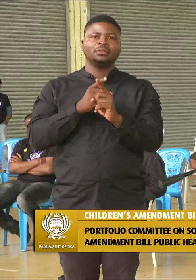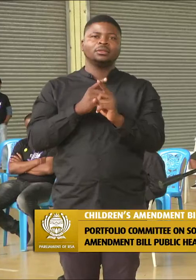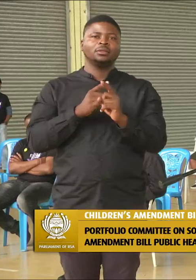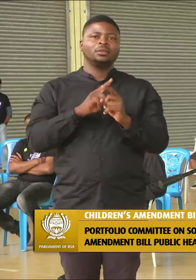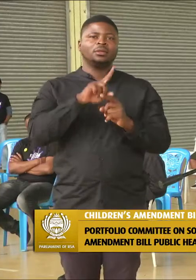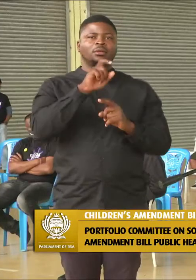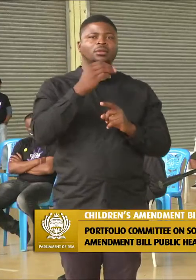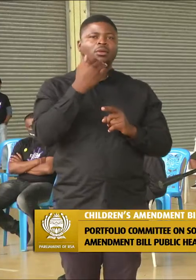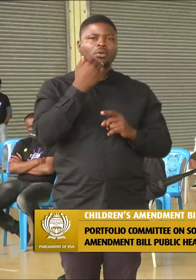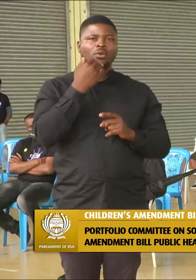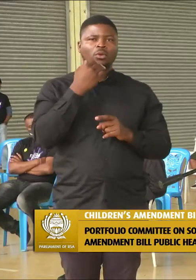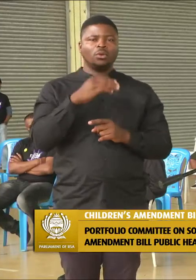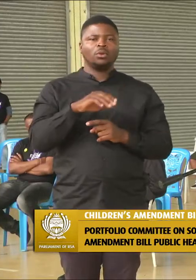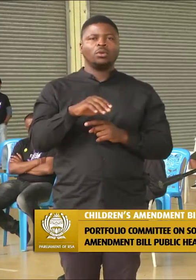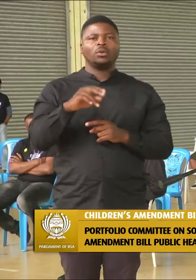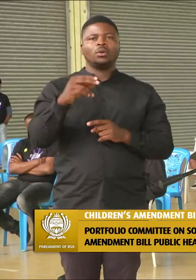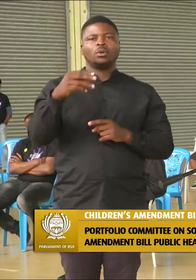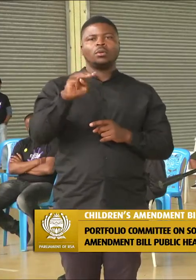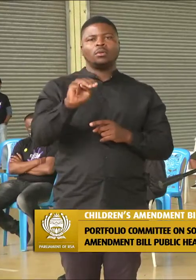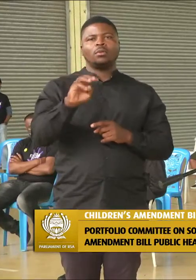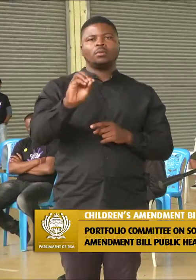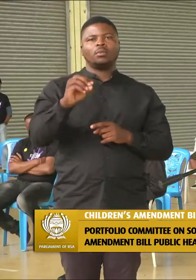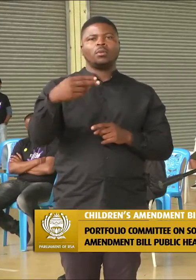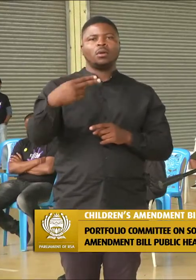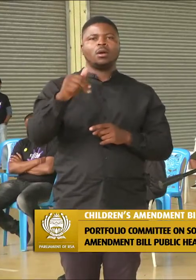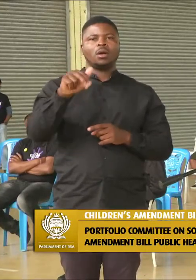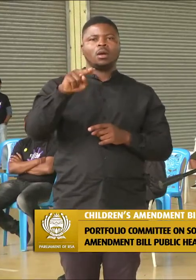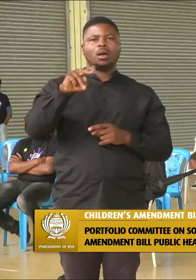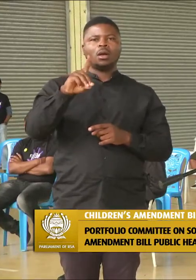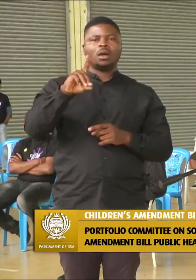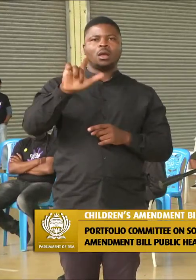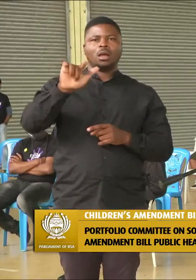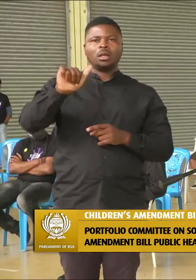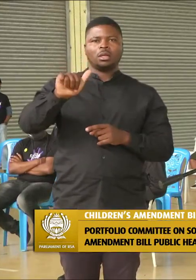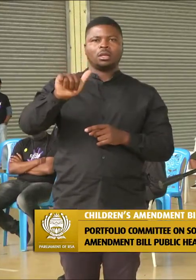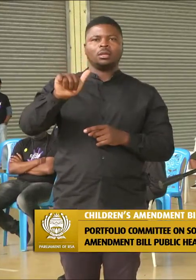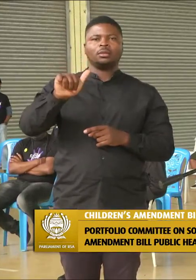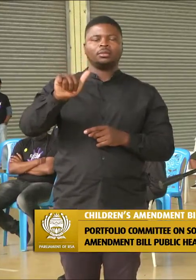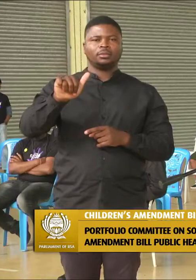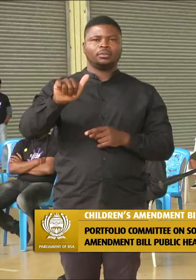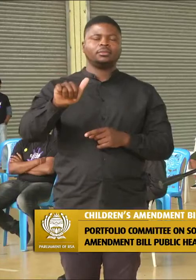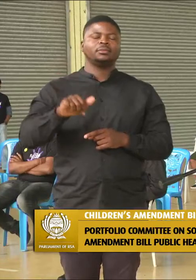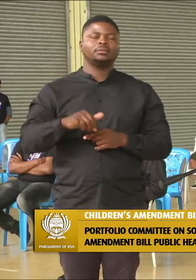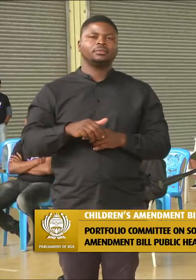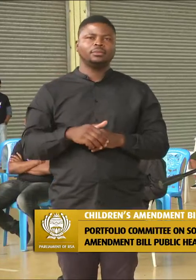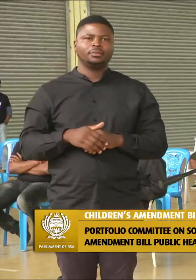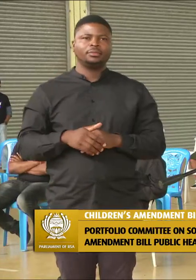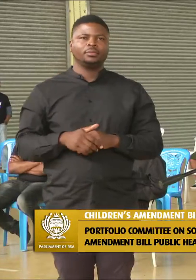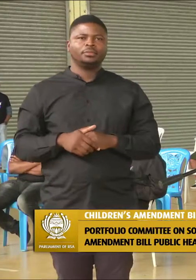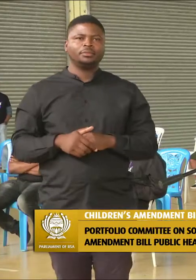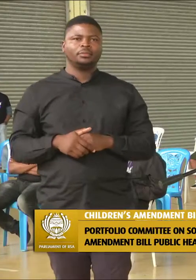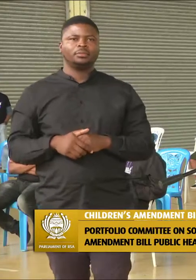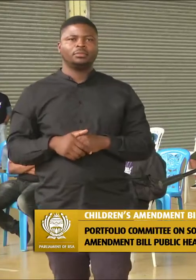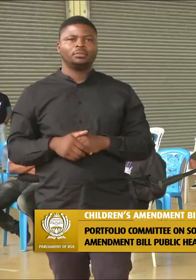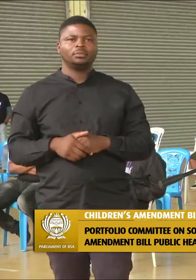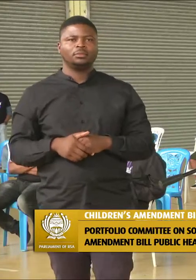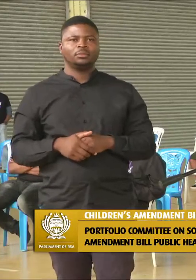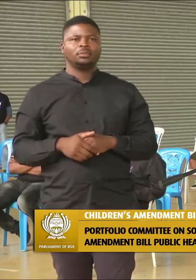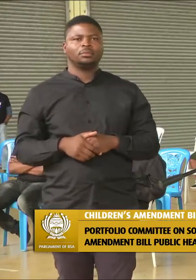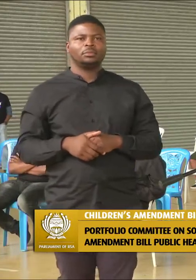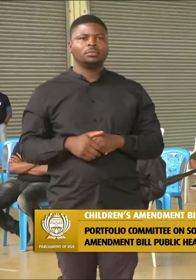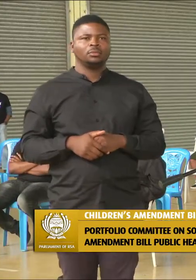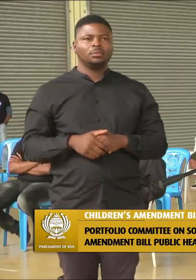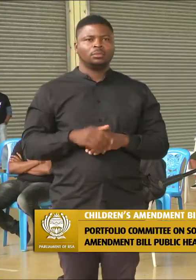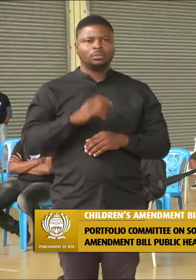ngicabanga uku-eda kuloko sekusho HOD. Honorable Chair and everyone, I'm going to answer the question that